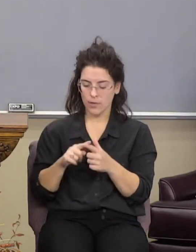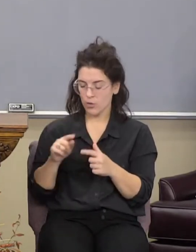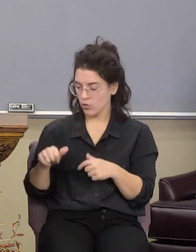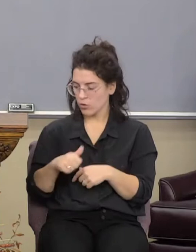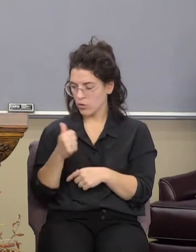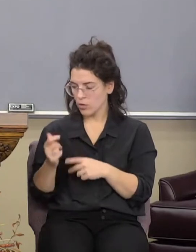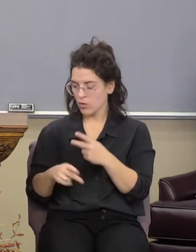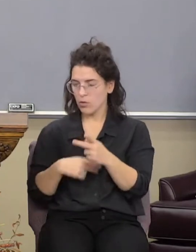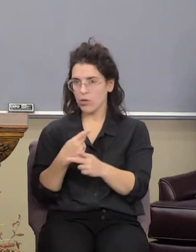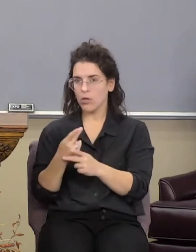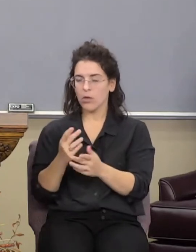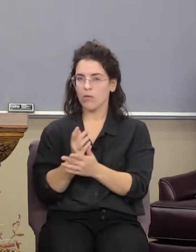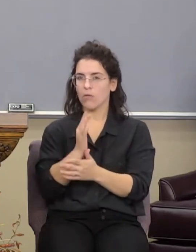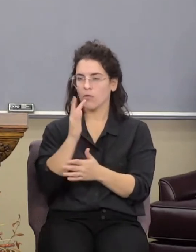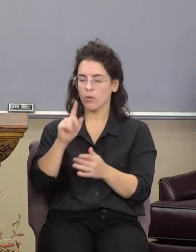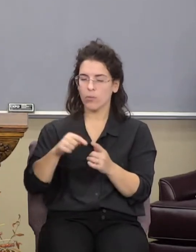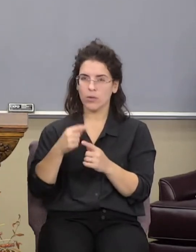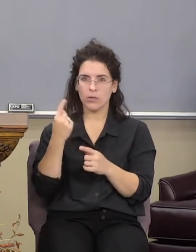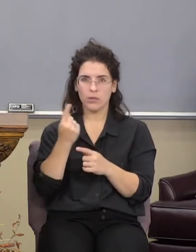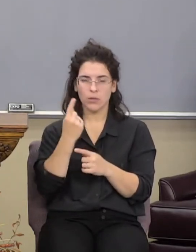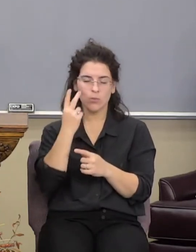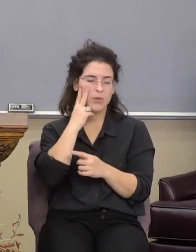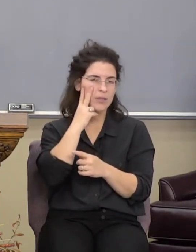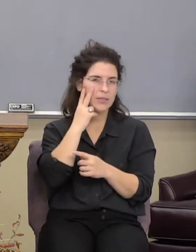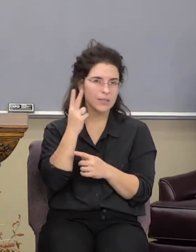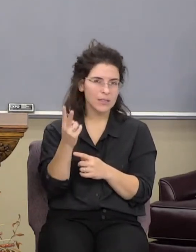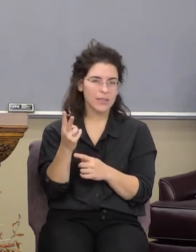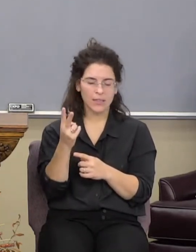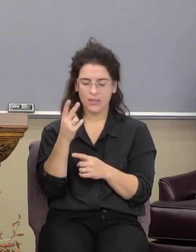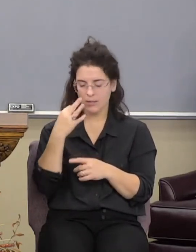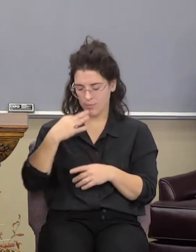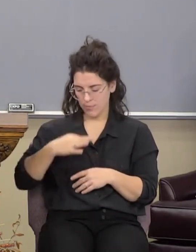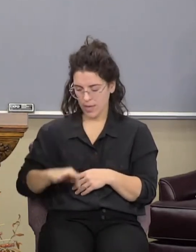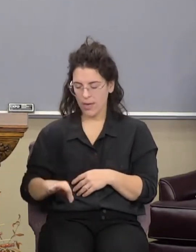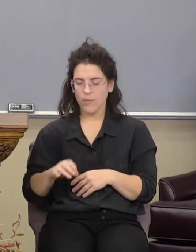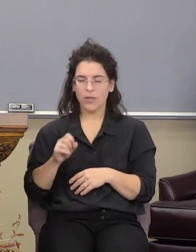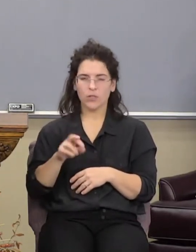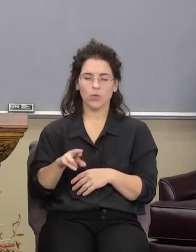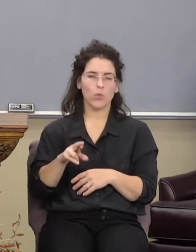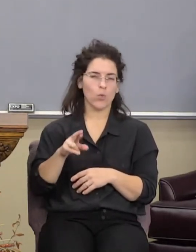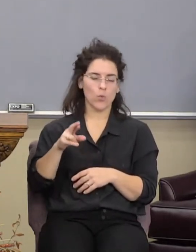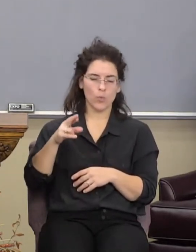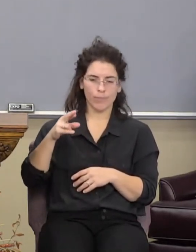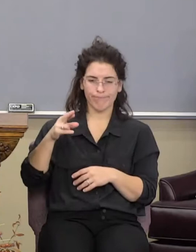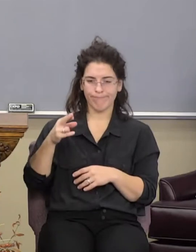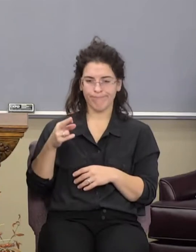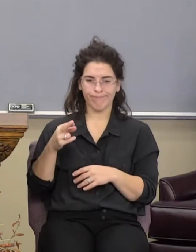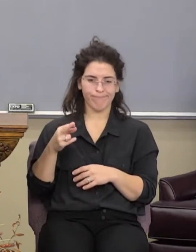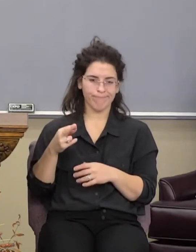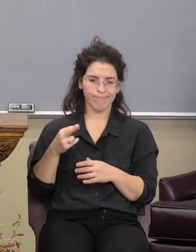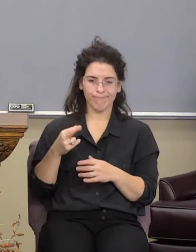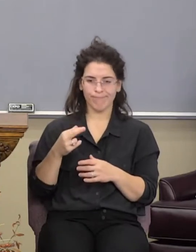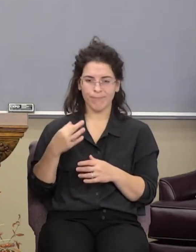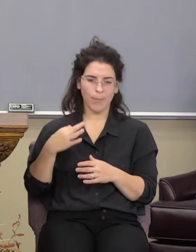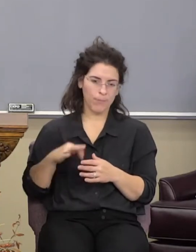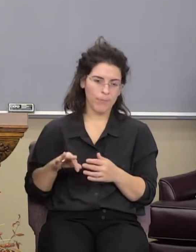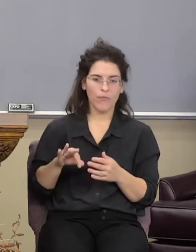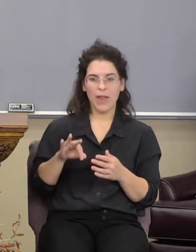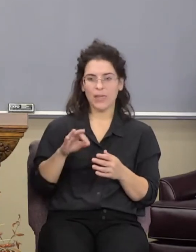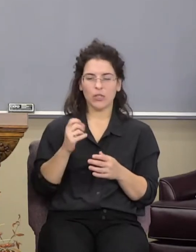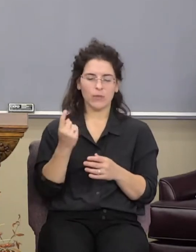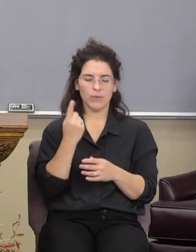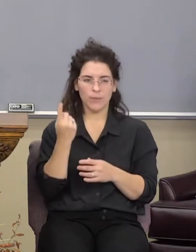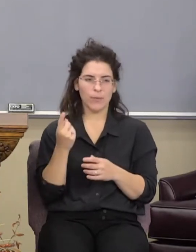type of glory. When someone sees the benefit or the advantage of something,